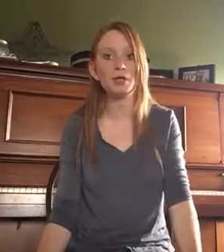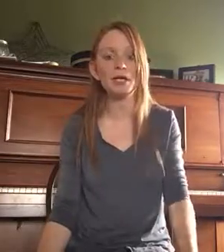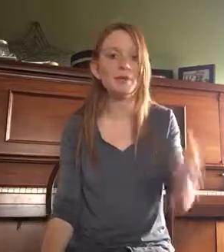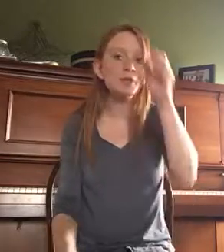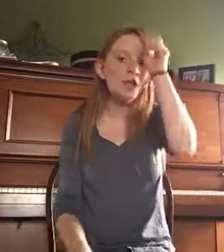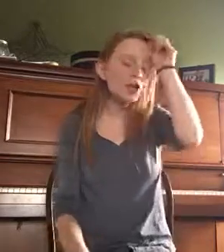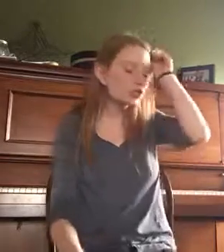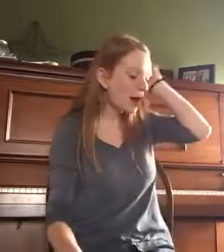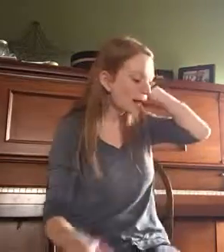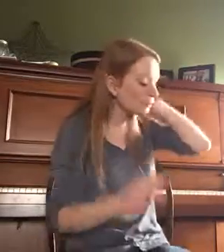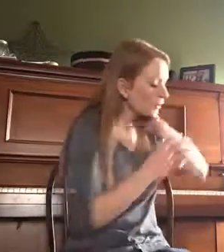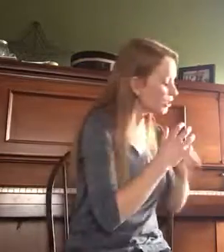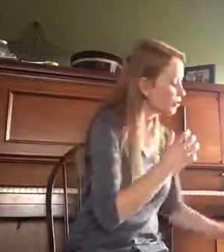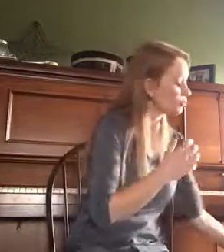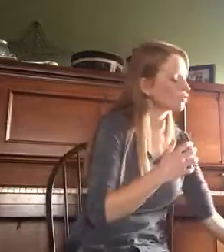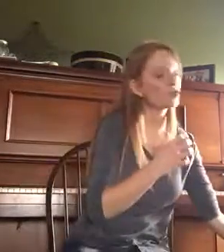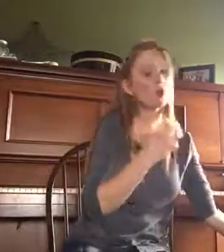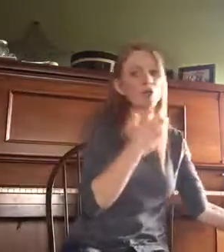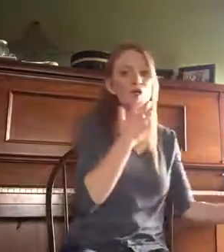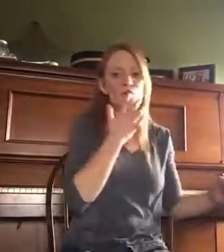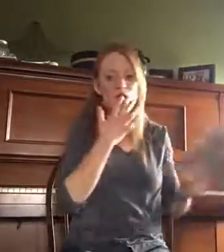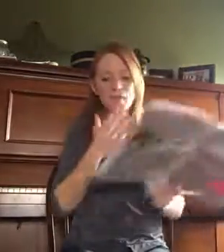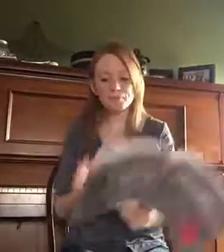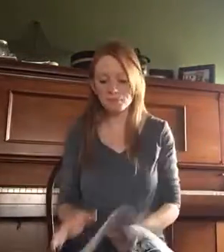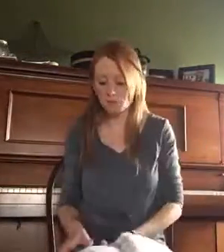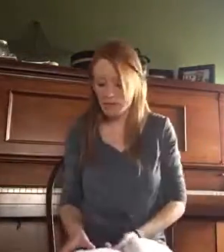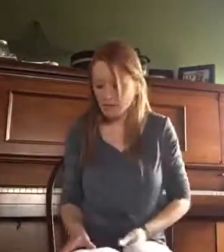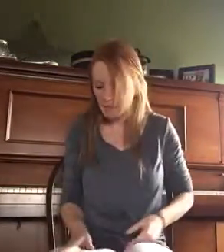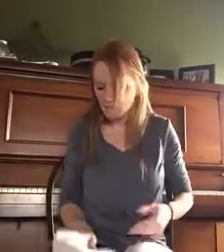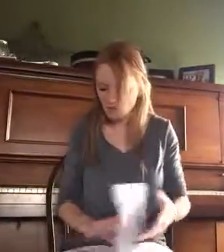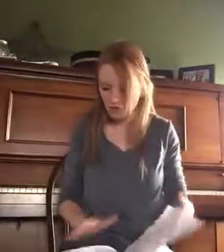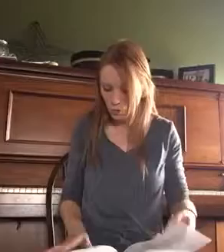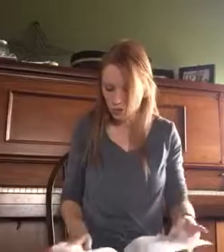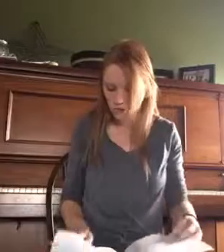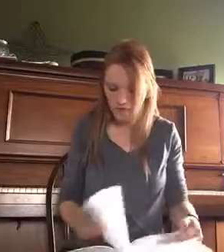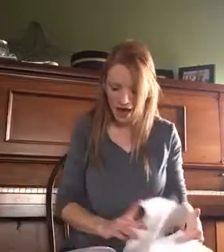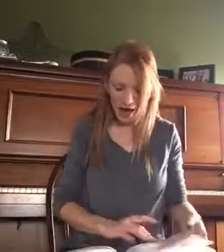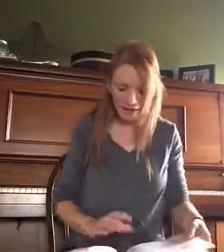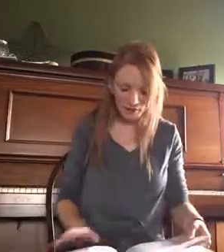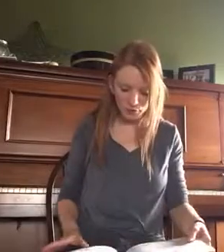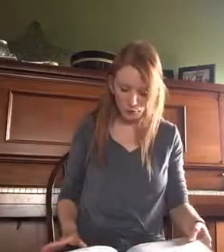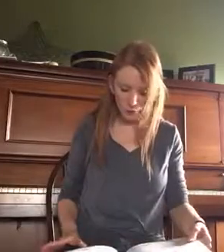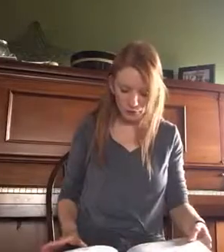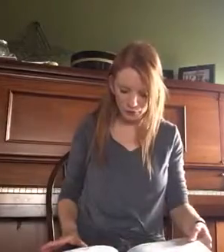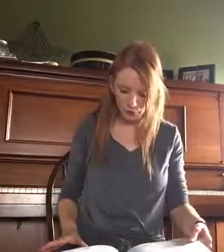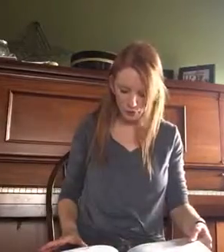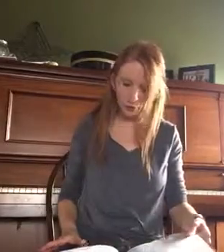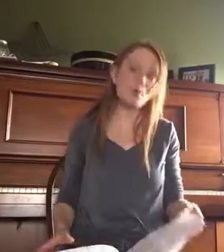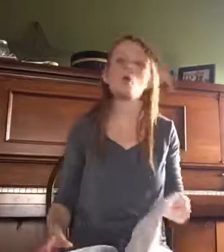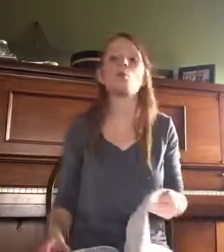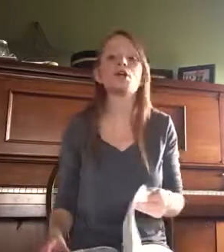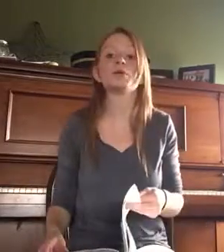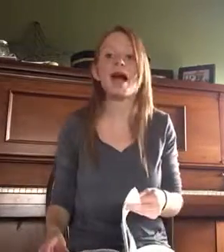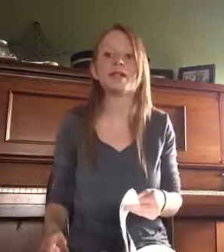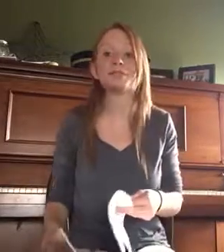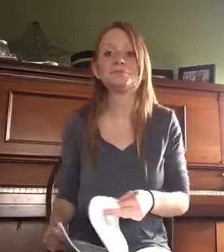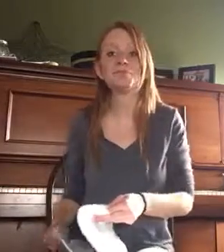it. So I am going to show you pages 105 through 109.